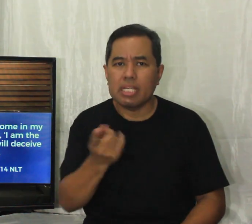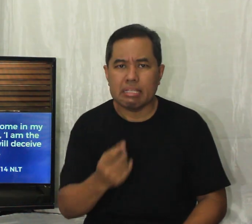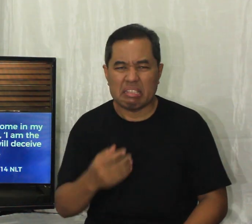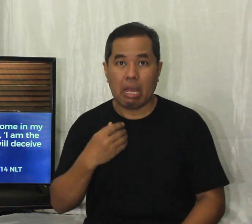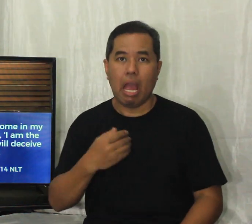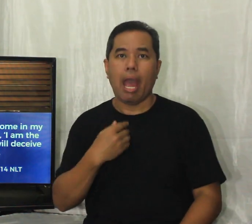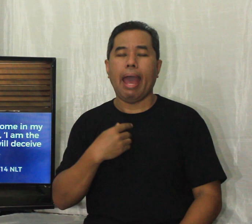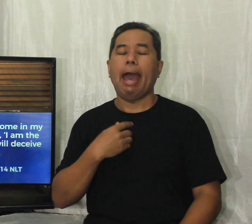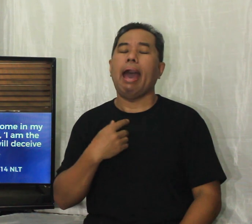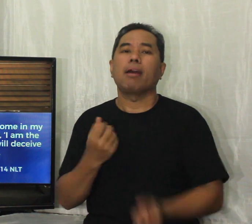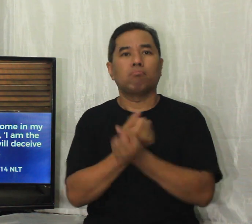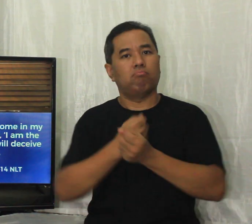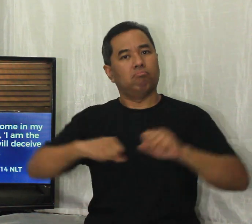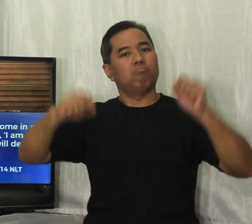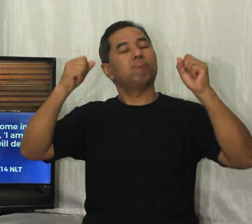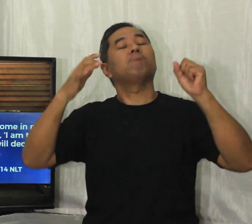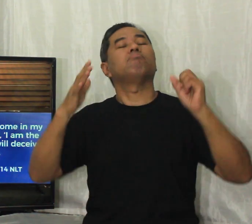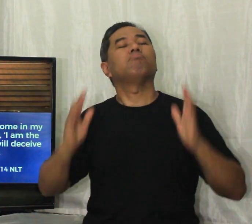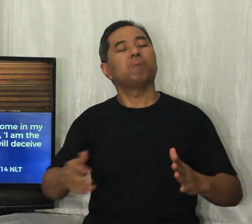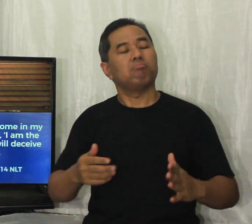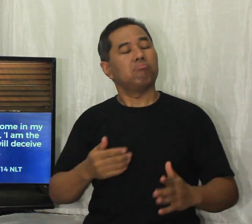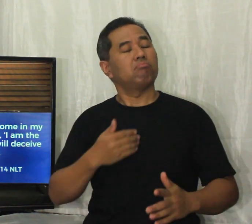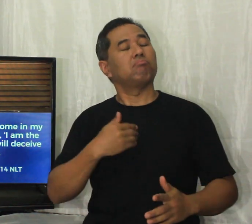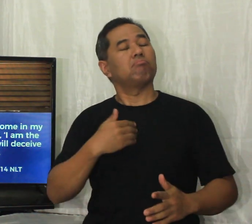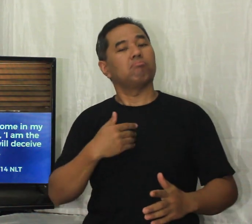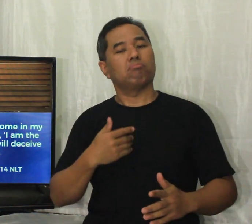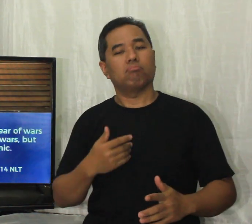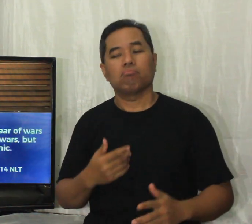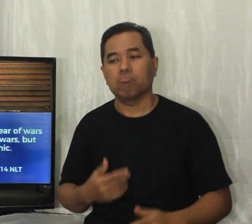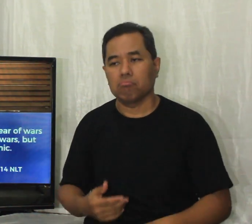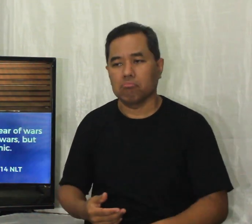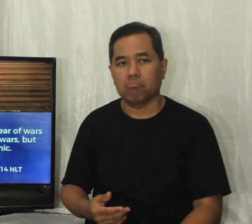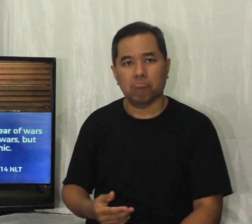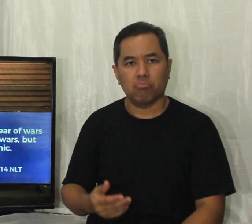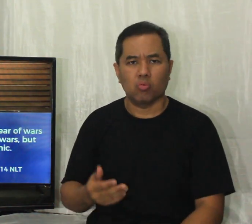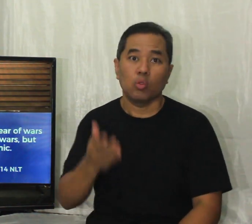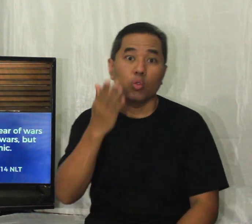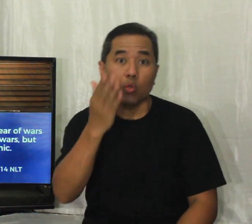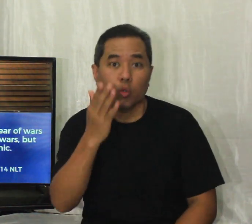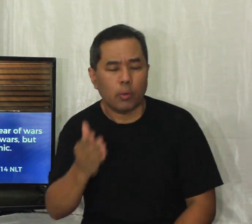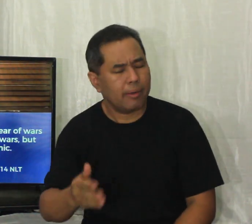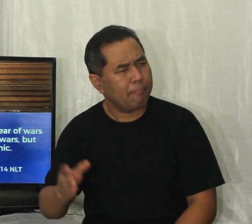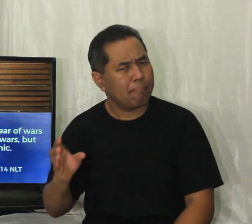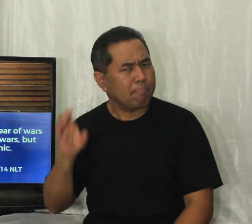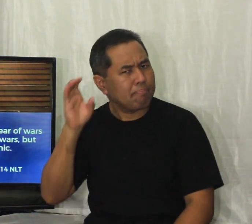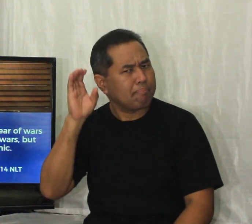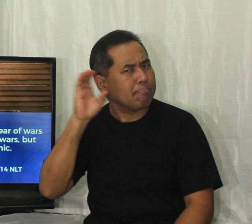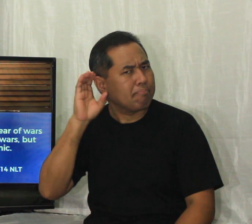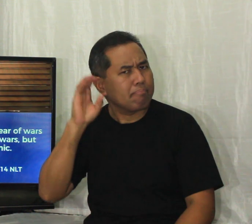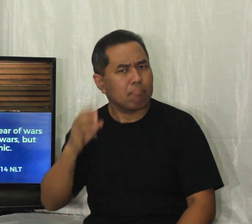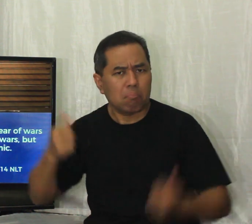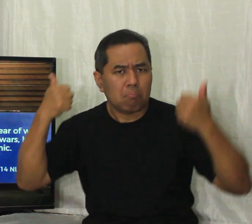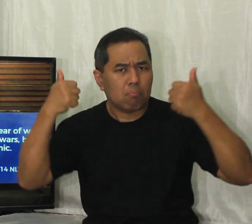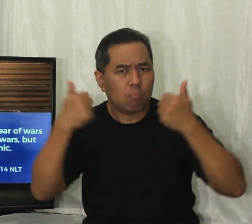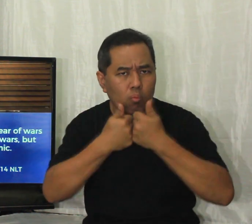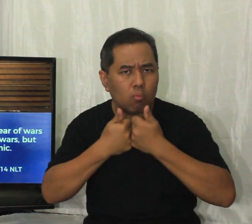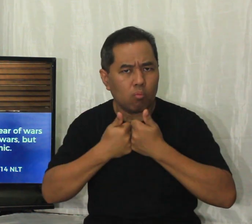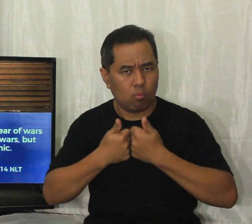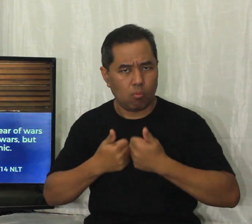Don't believe them, because there are signs that will follow. You will hear of wars in threats of wars,